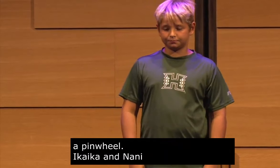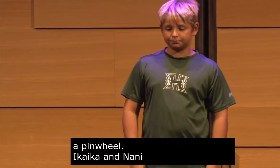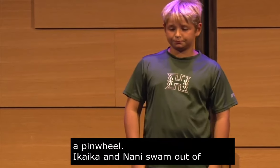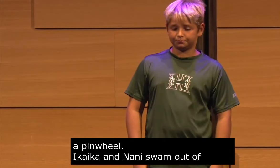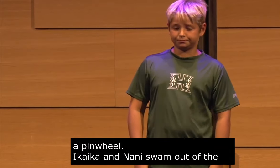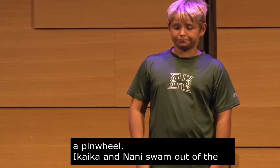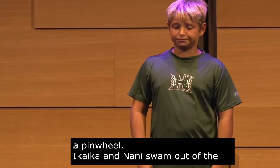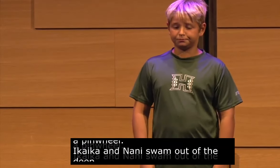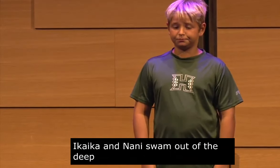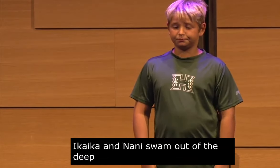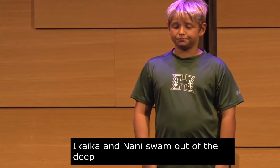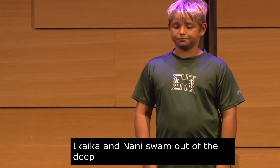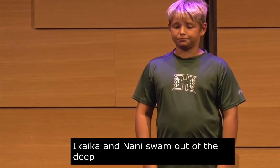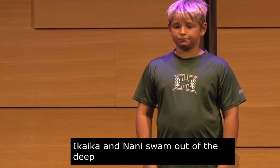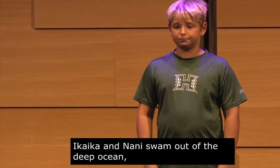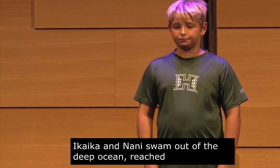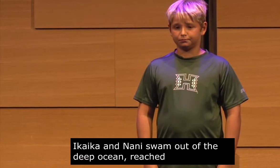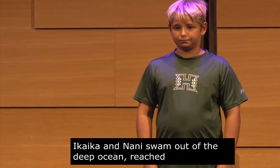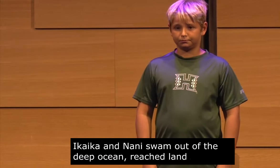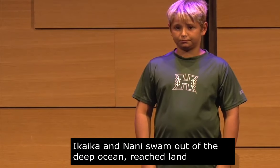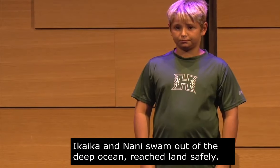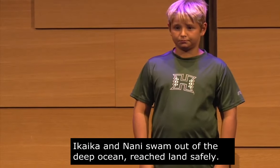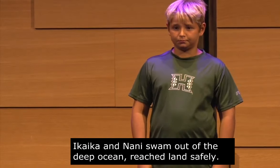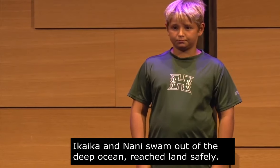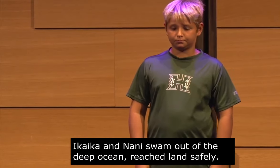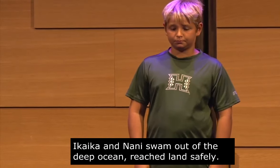swam out of the deep ocean and reached land safely.